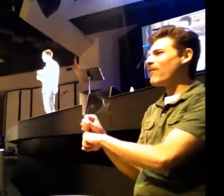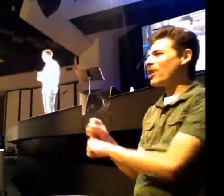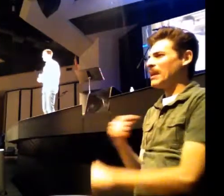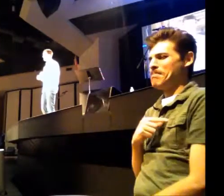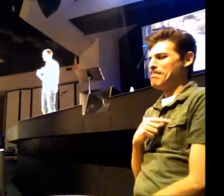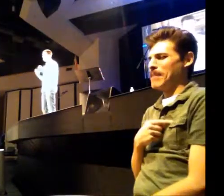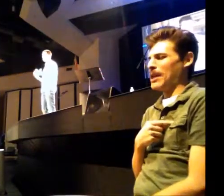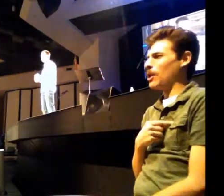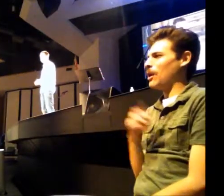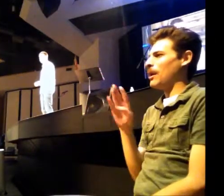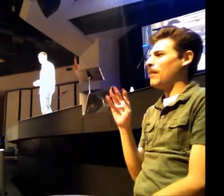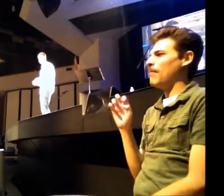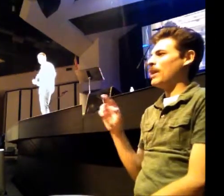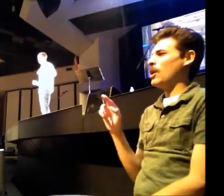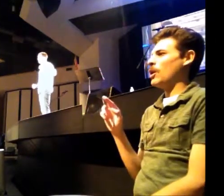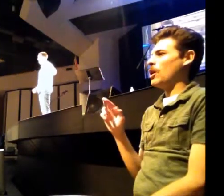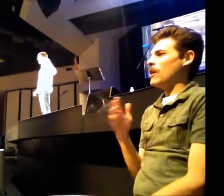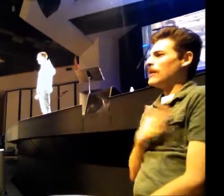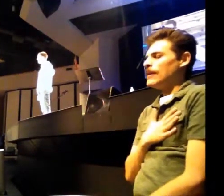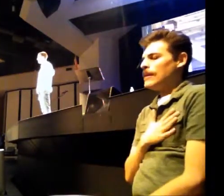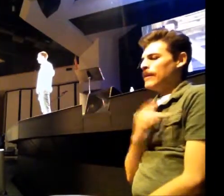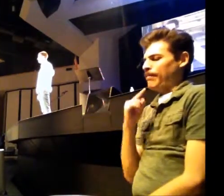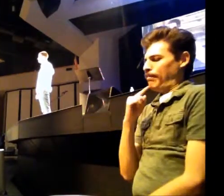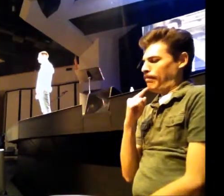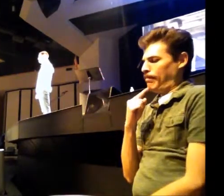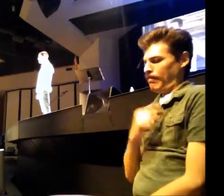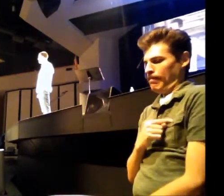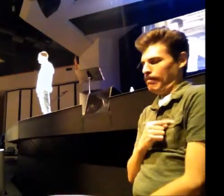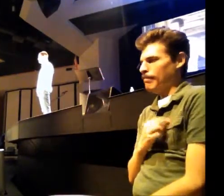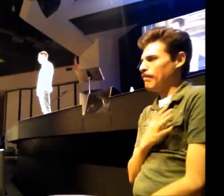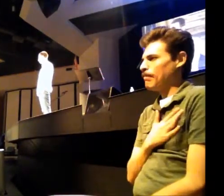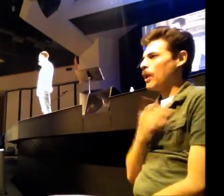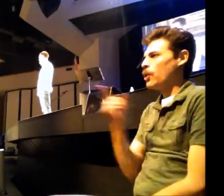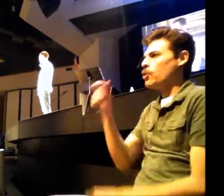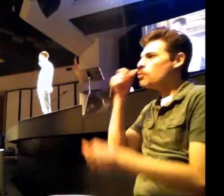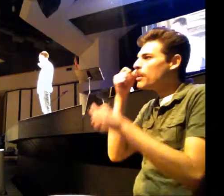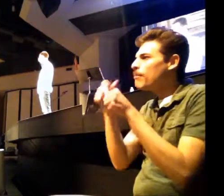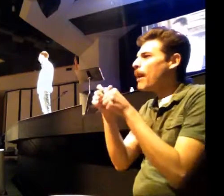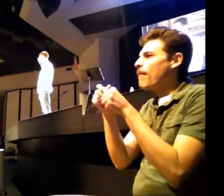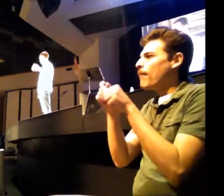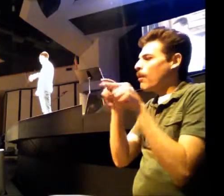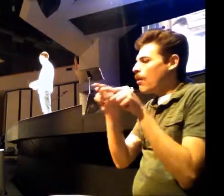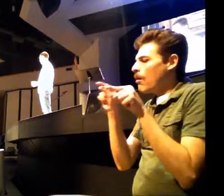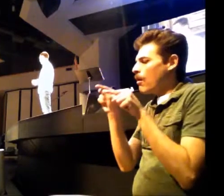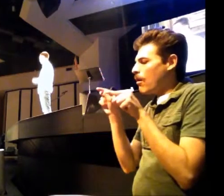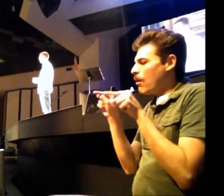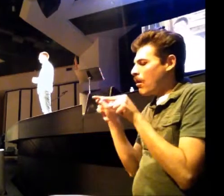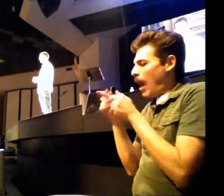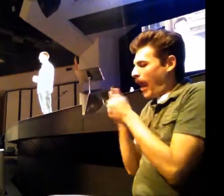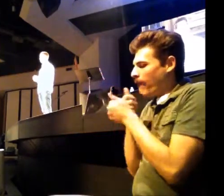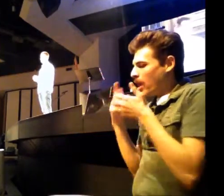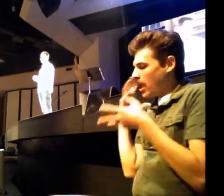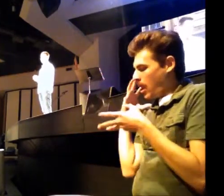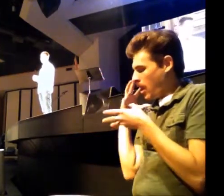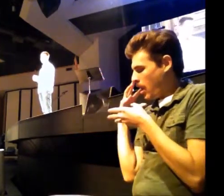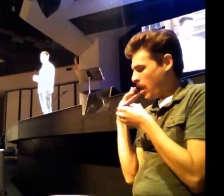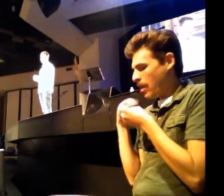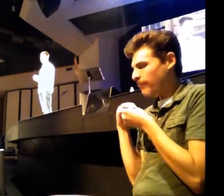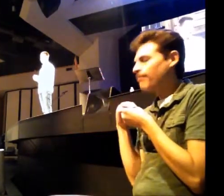was symbolic. It helped you to experience all that had happened as you remembered where you had been and all that God had